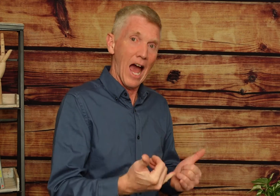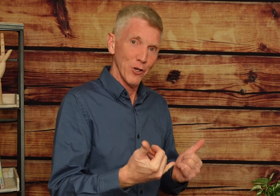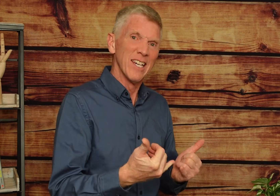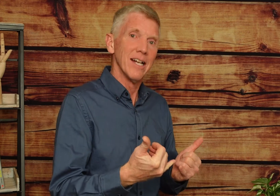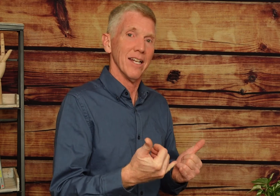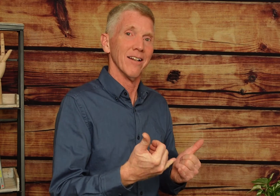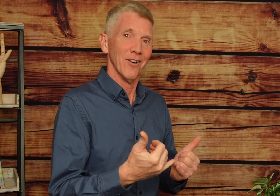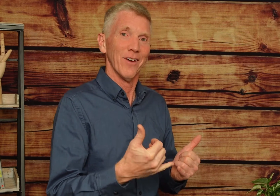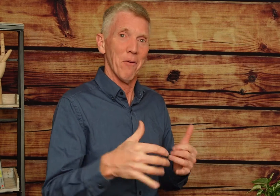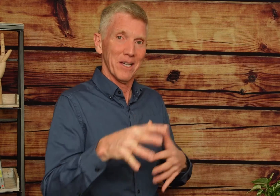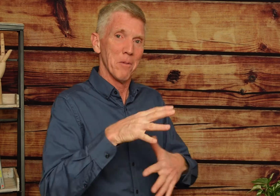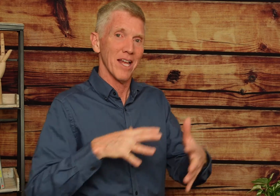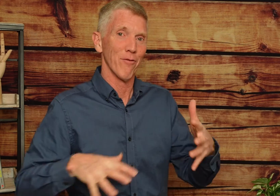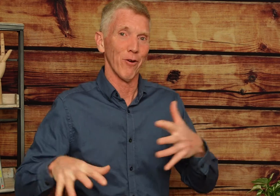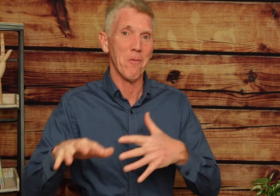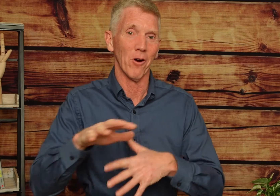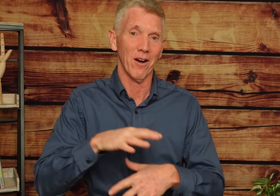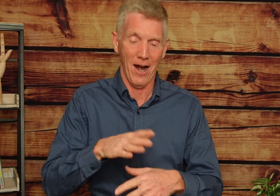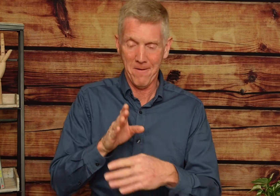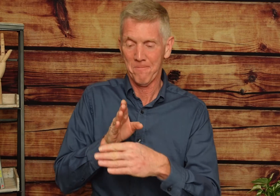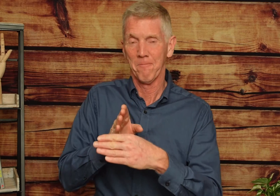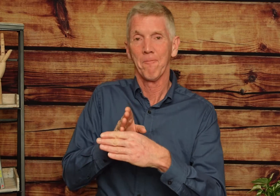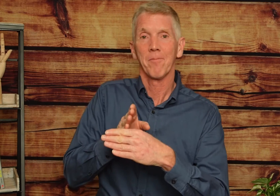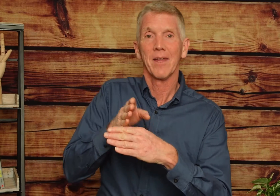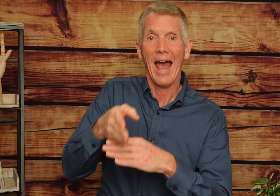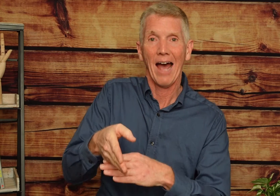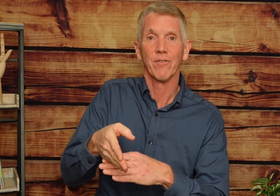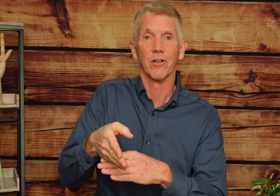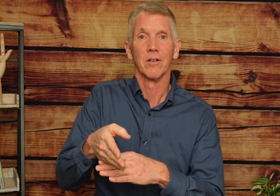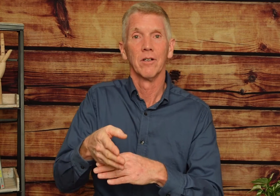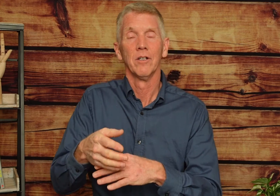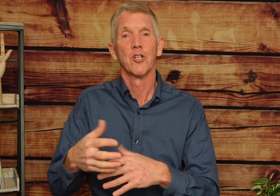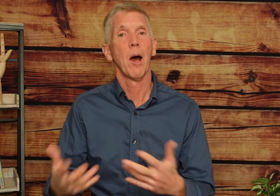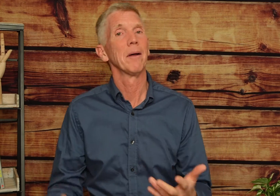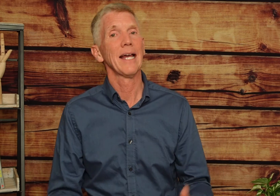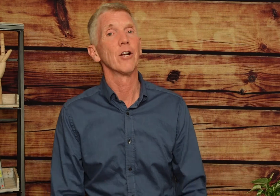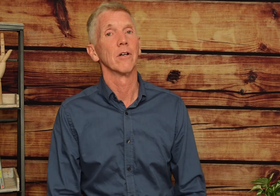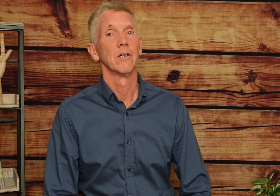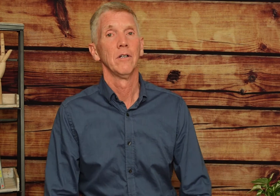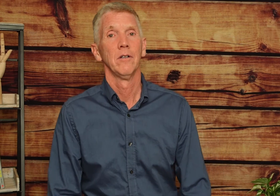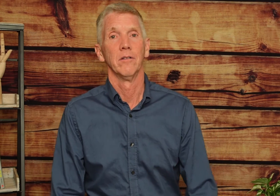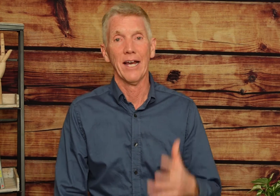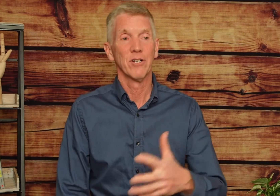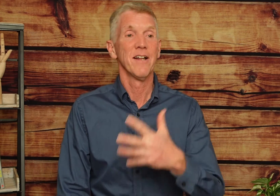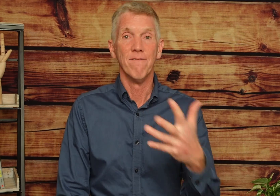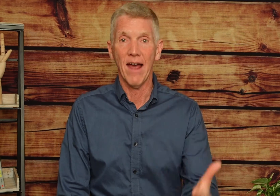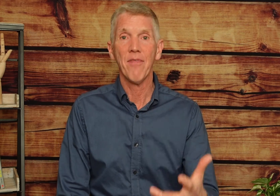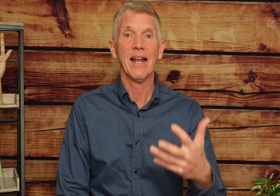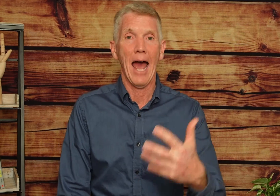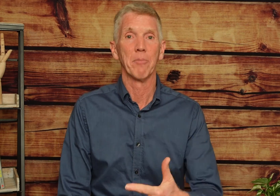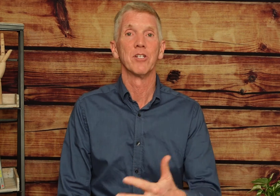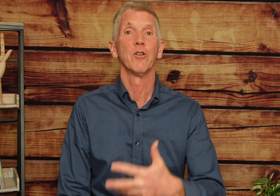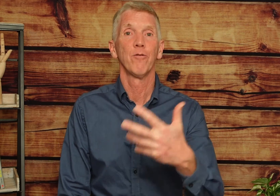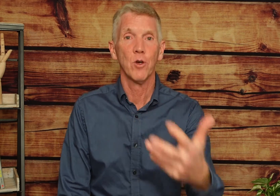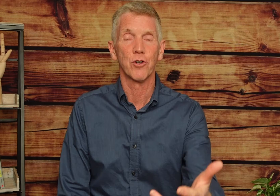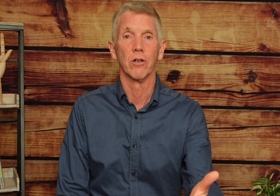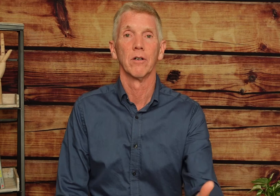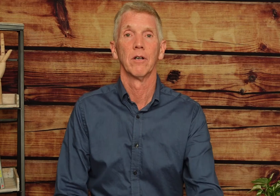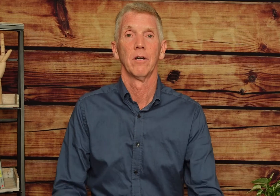You're getting it, okay, when it comes to that framework, all right? After. So how about later? Later is an event that happens in the future.